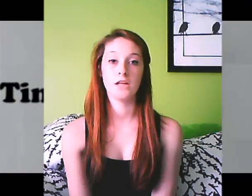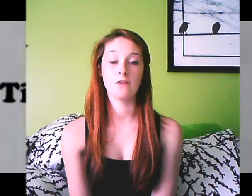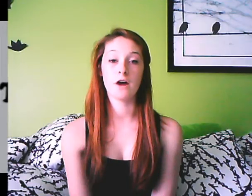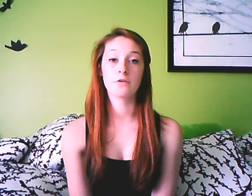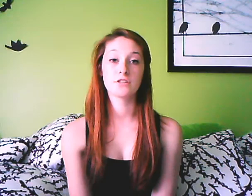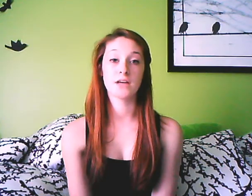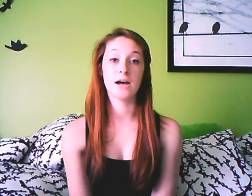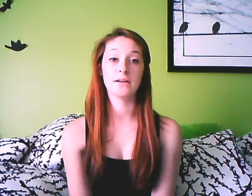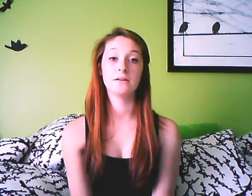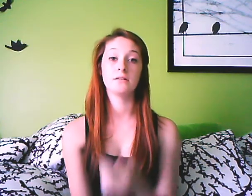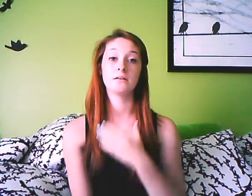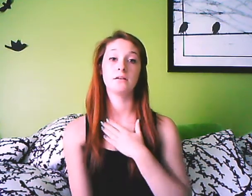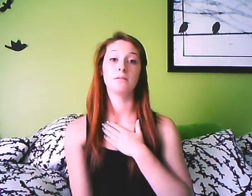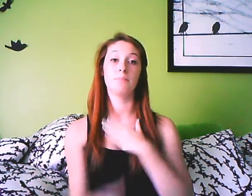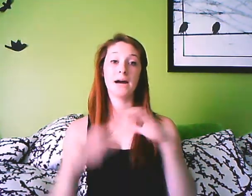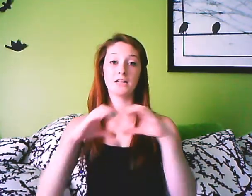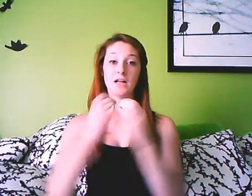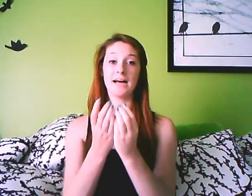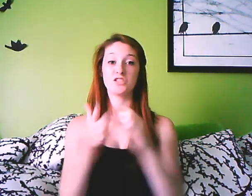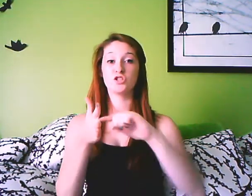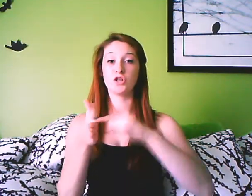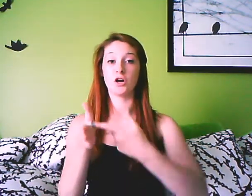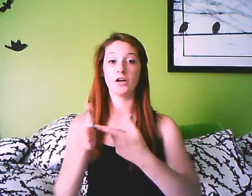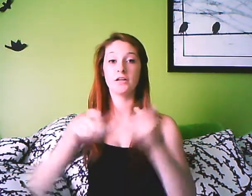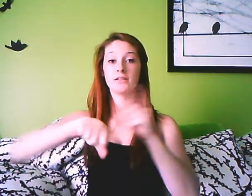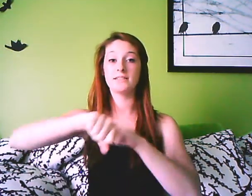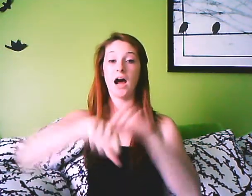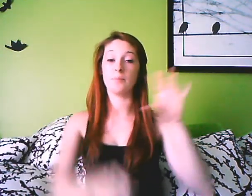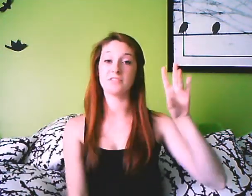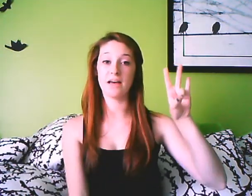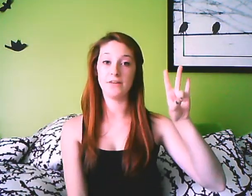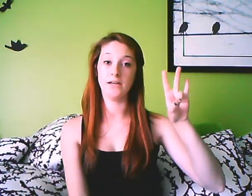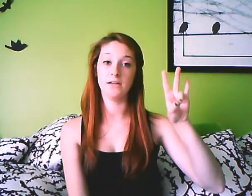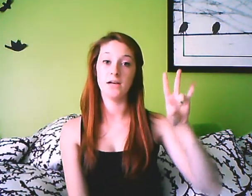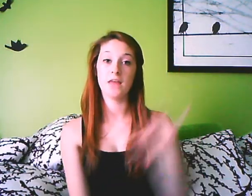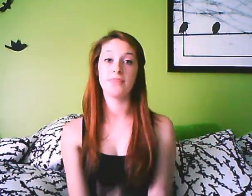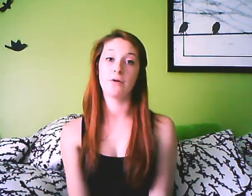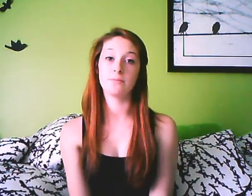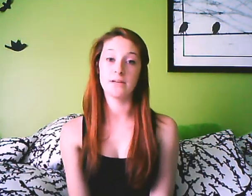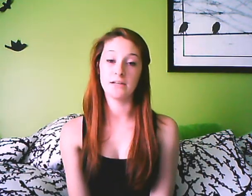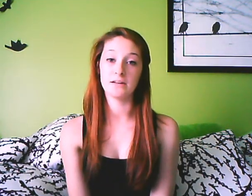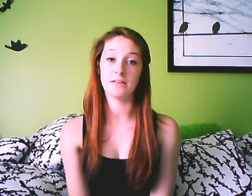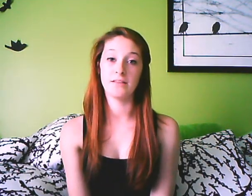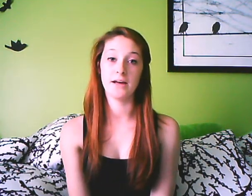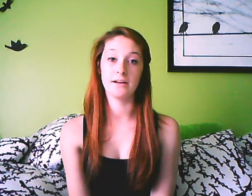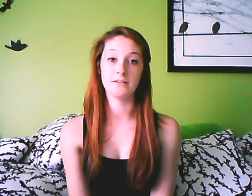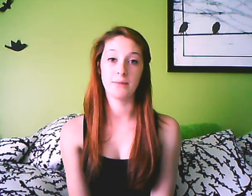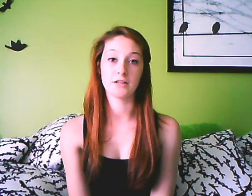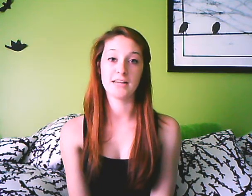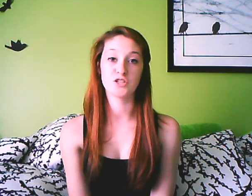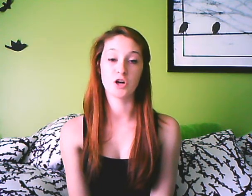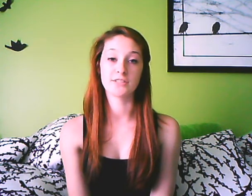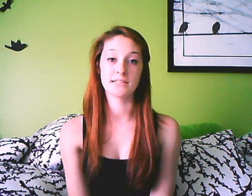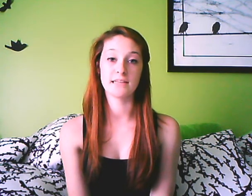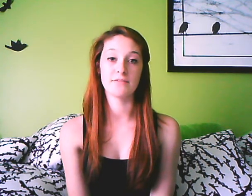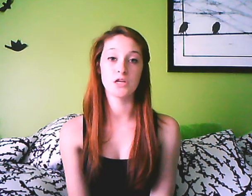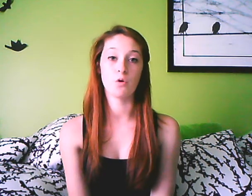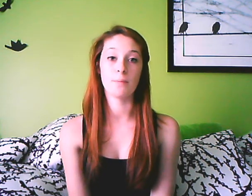If I were to sign my class starts times 7, that would mean that my class starts at 7 or my